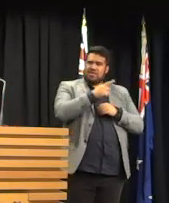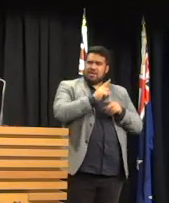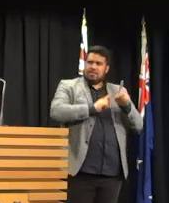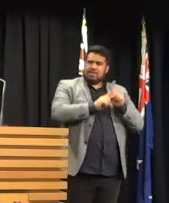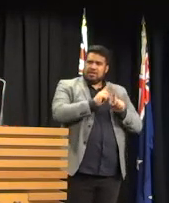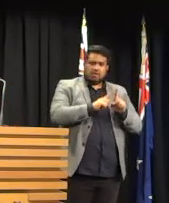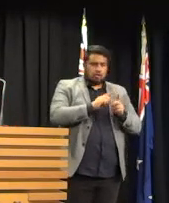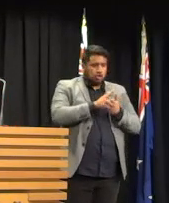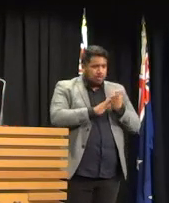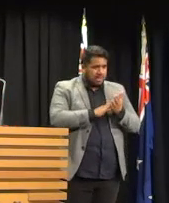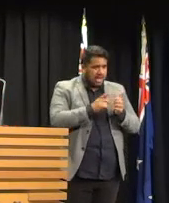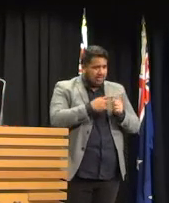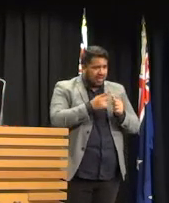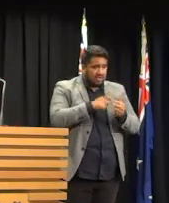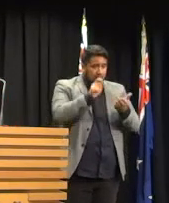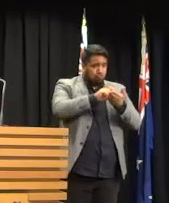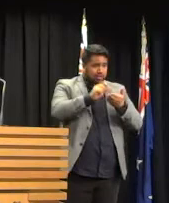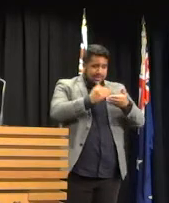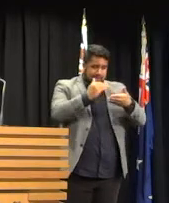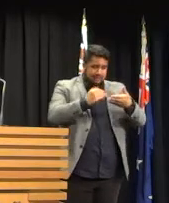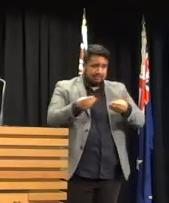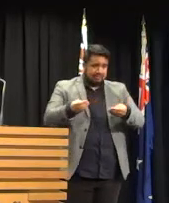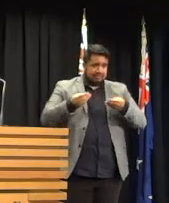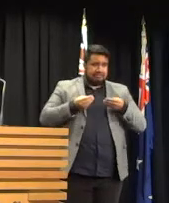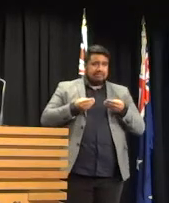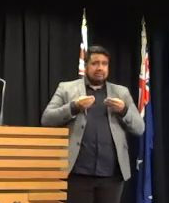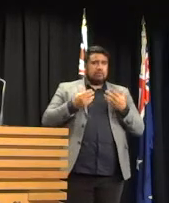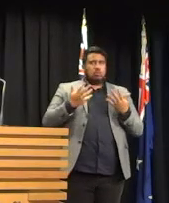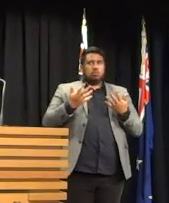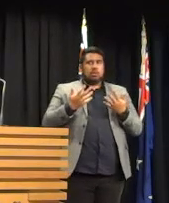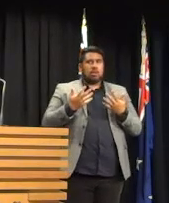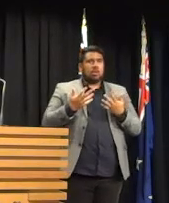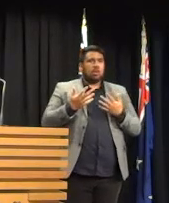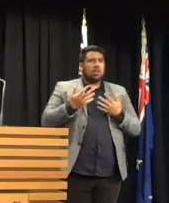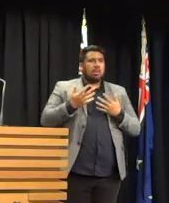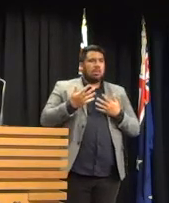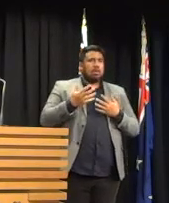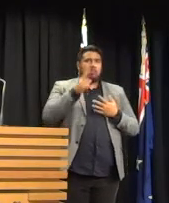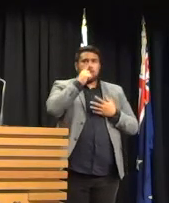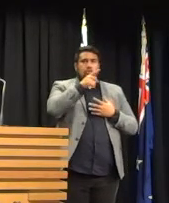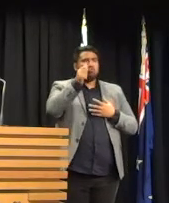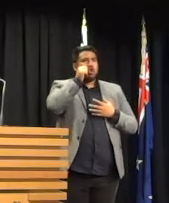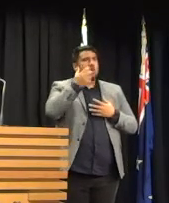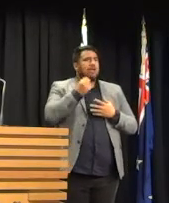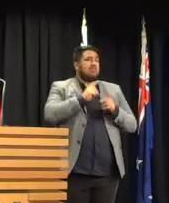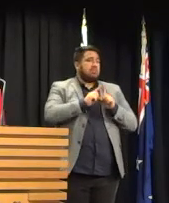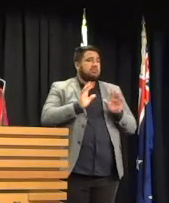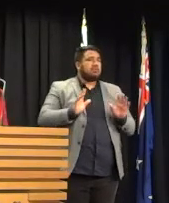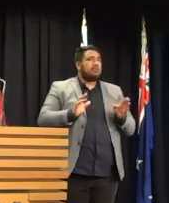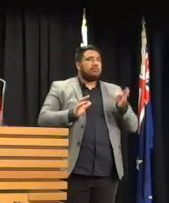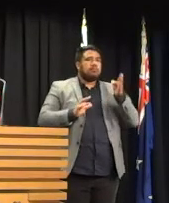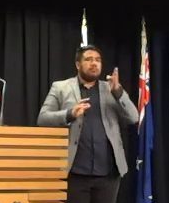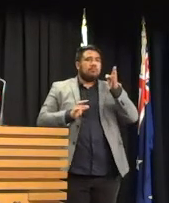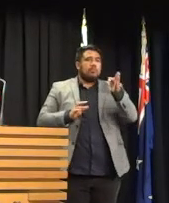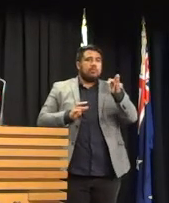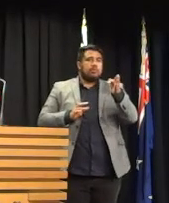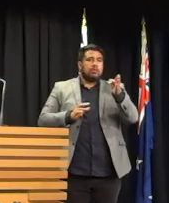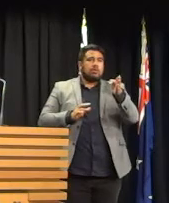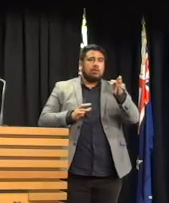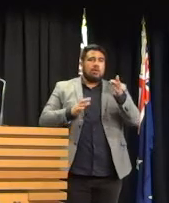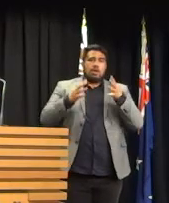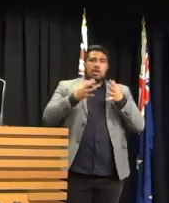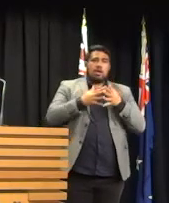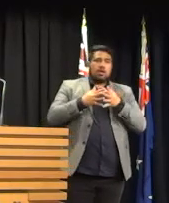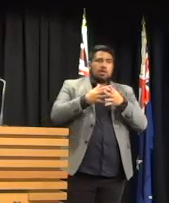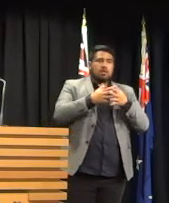INFAT advice, you mean written advice in some form? I mean, INFAT were aware that I was having the meeting. Would you be having a private meeting with Did the United